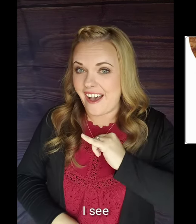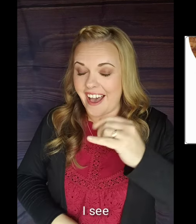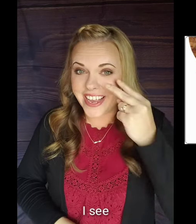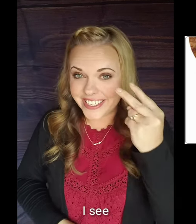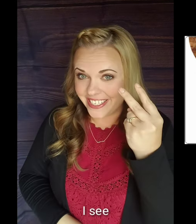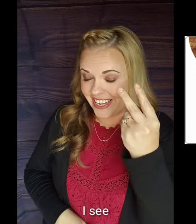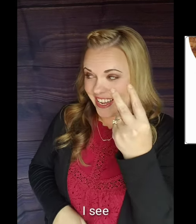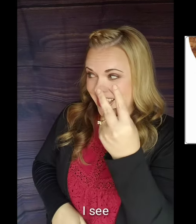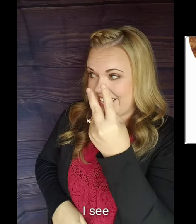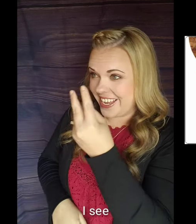I see